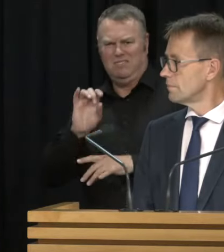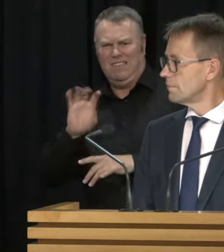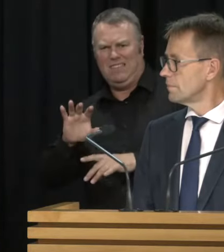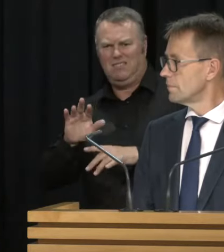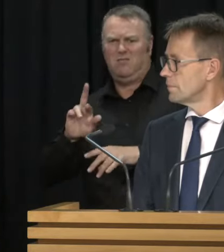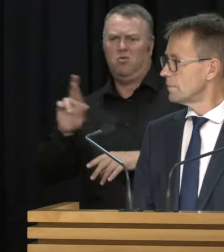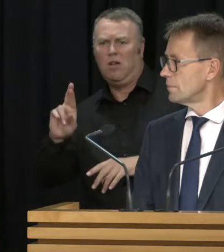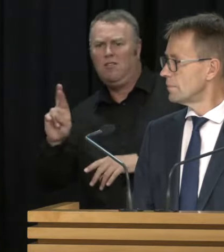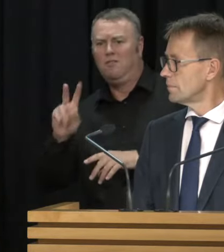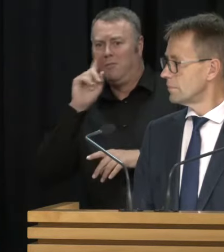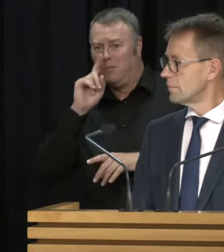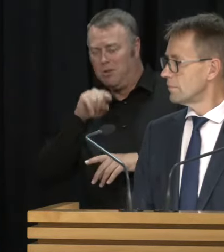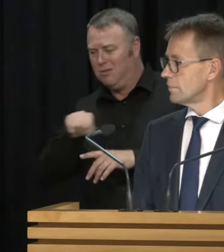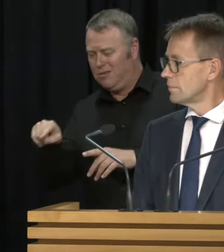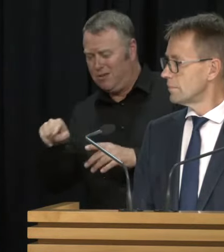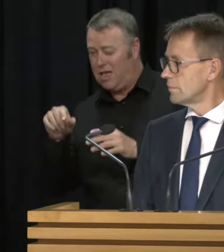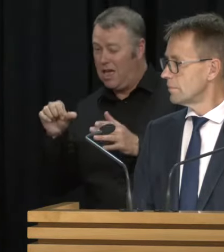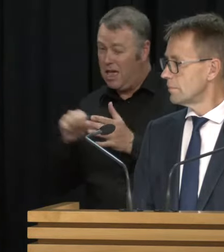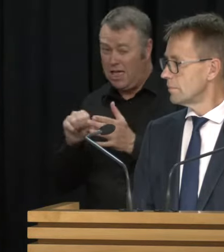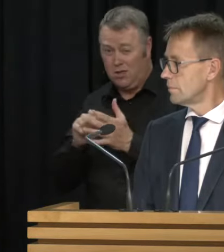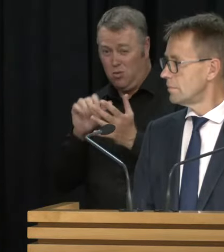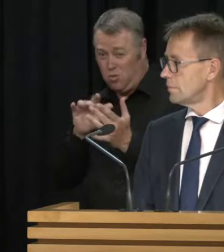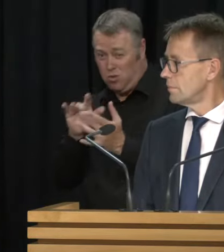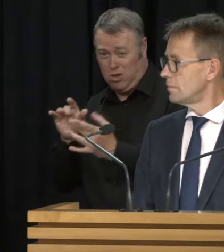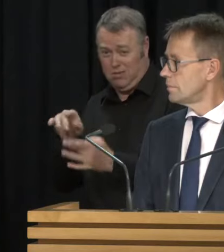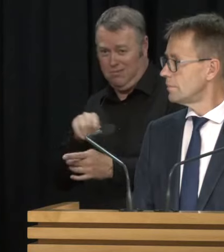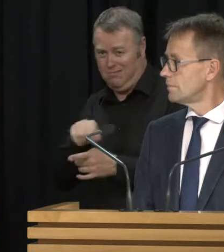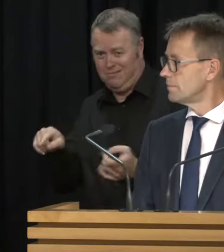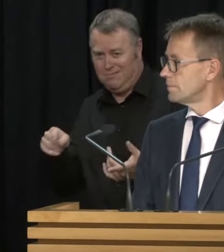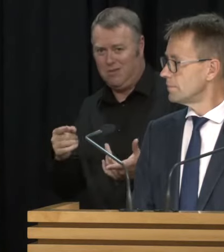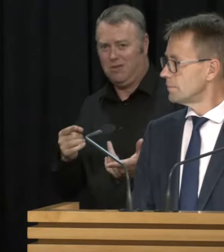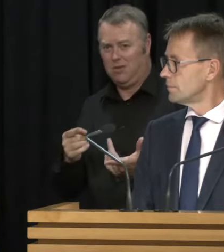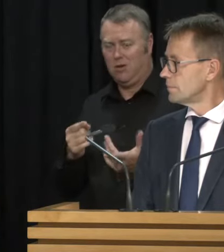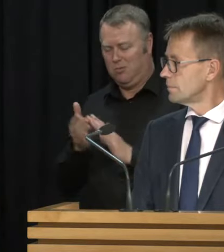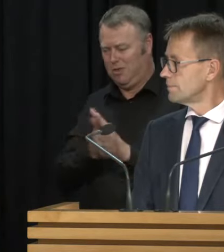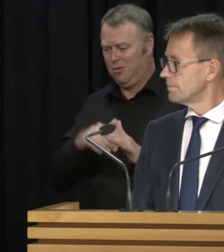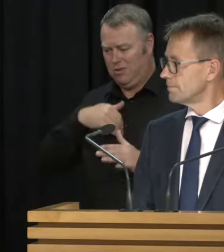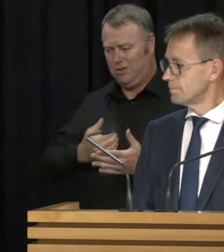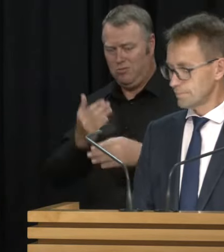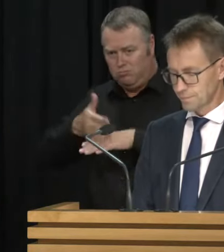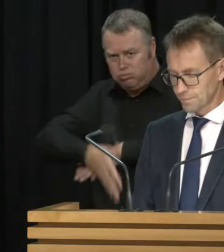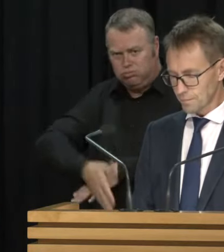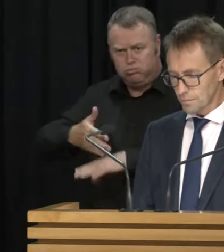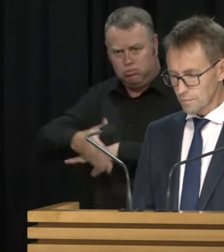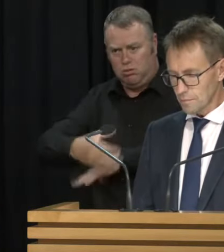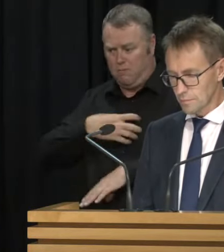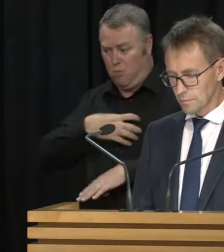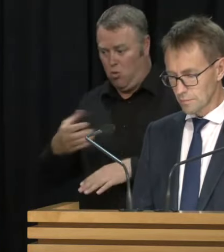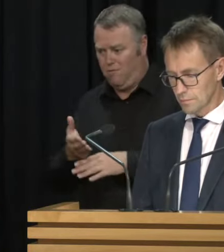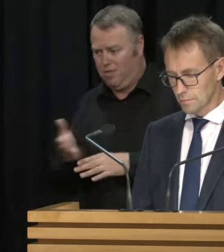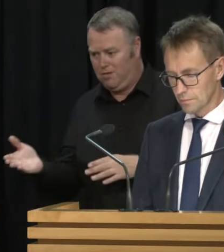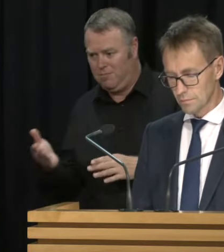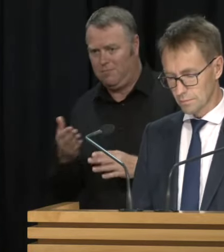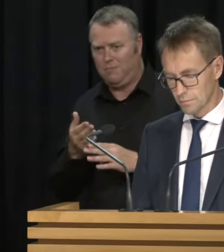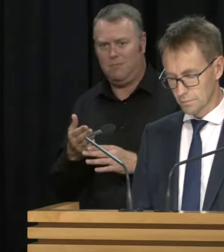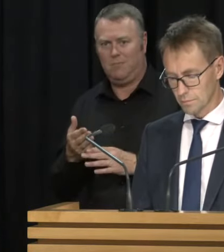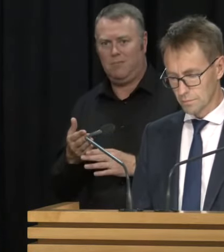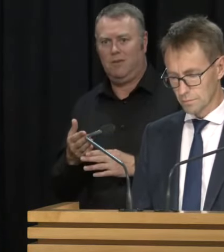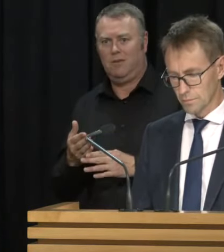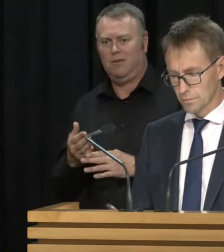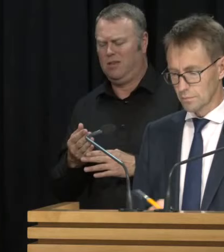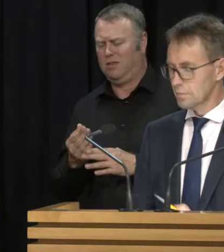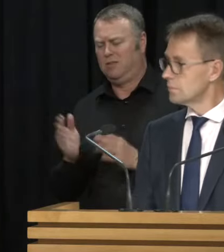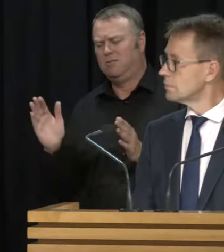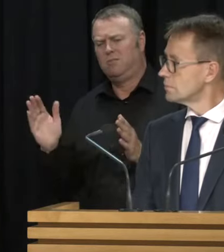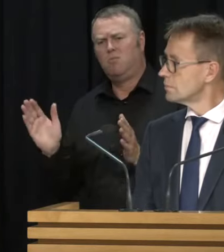it, it just took some time to get hold of everybody. And, we were putting a lot of resource into those particular, that handful of people